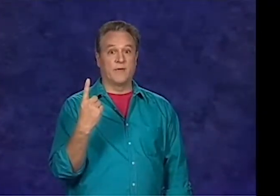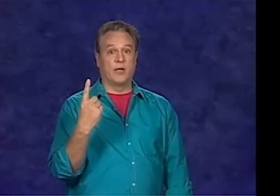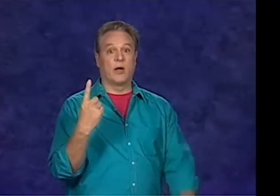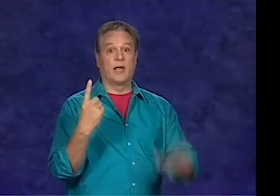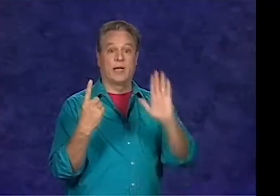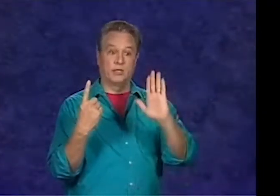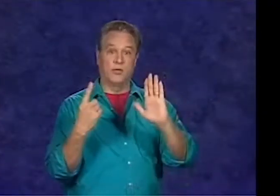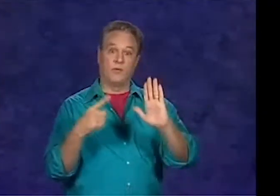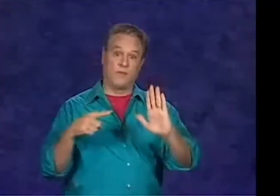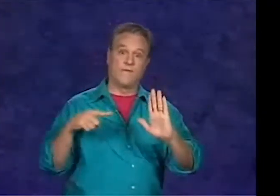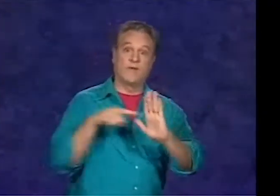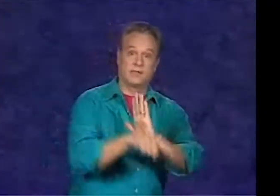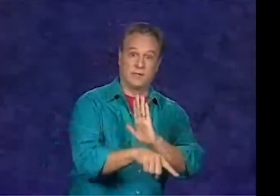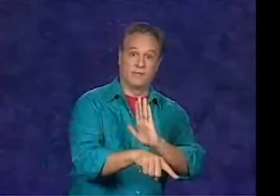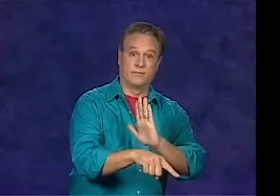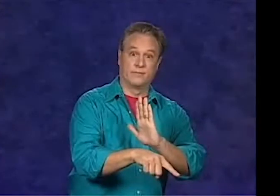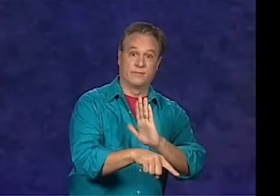the victim.